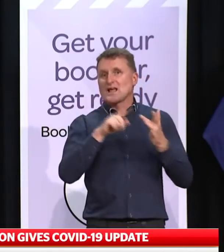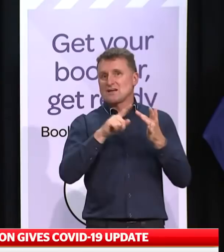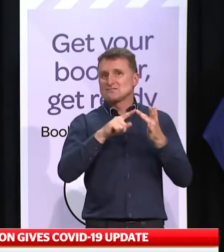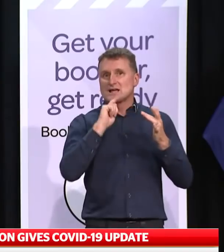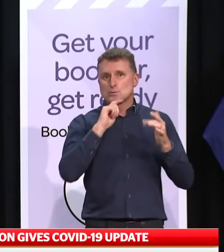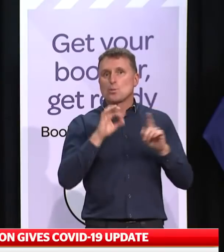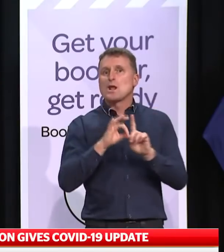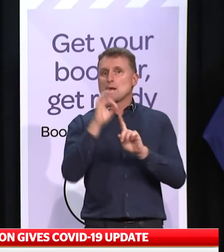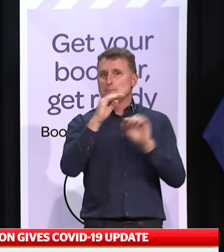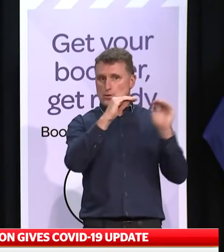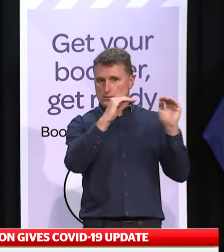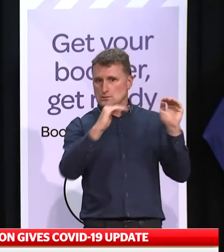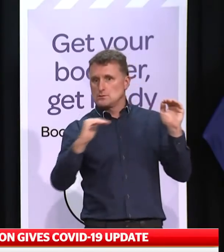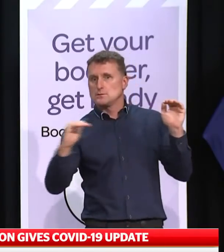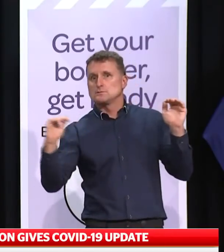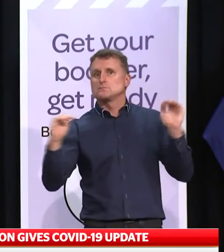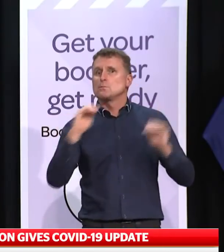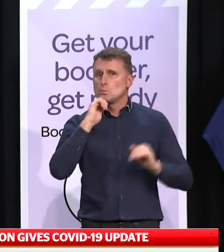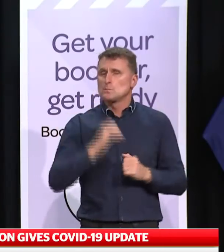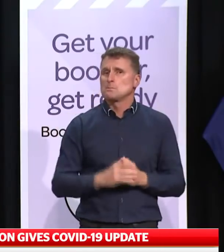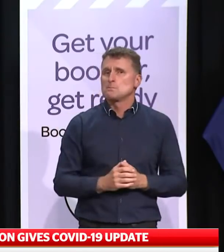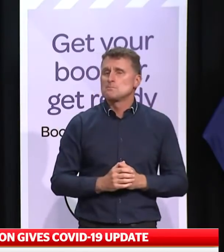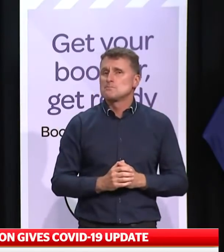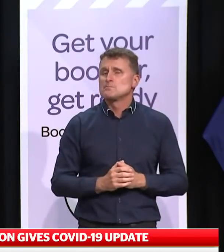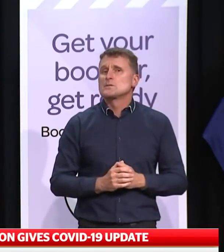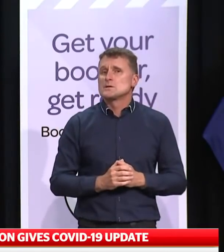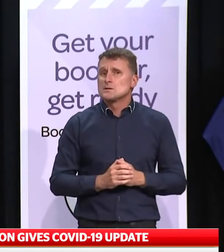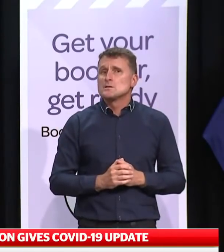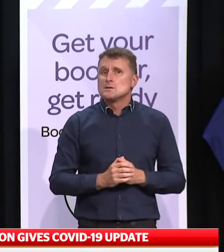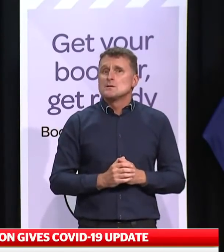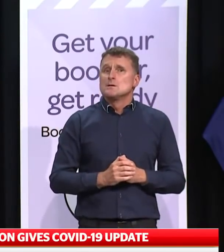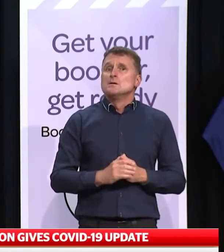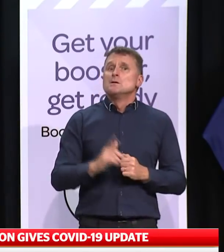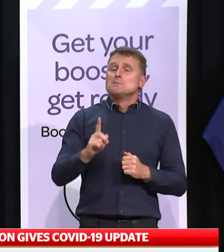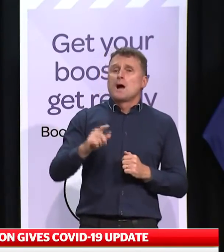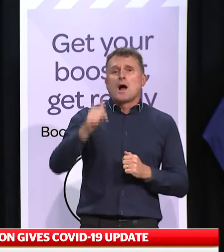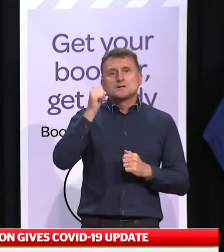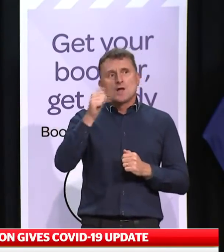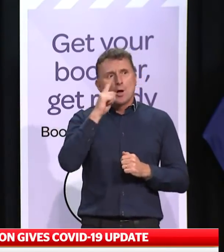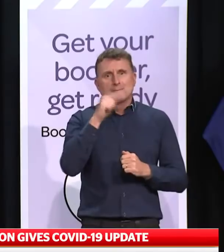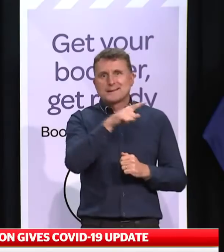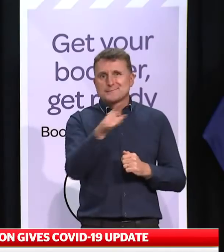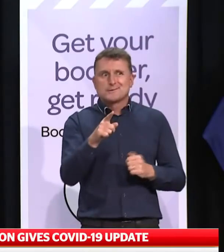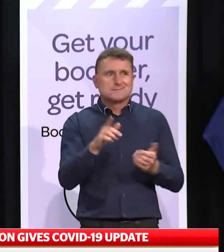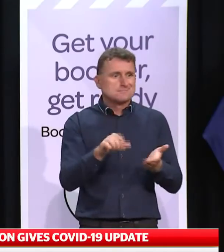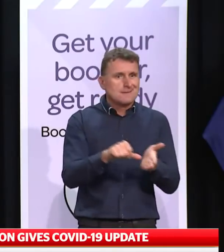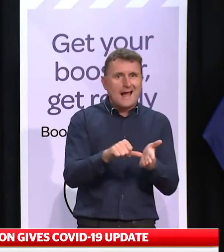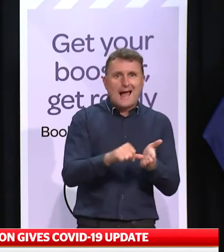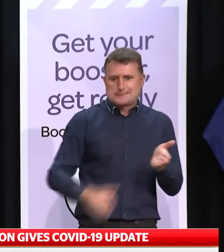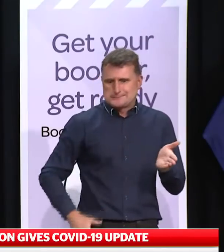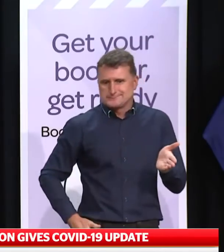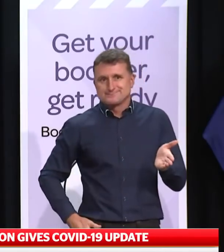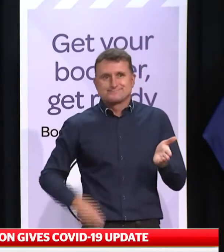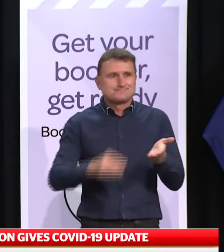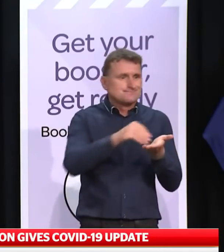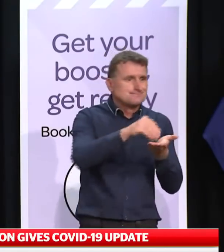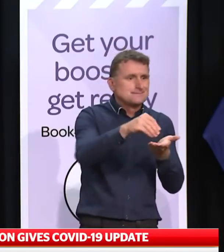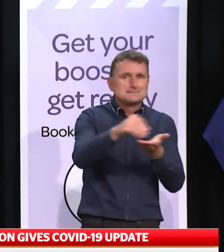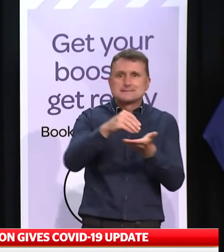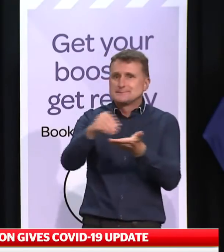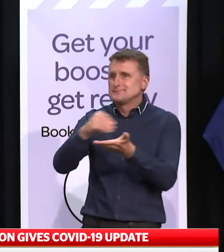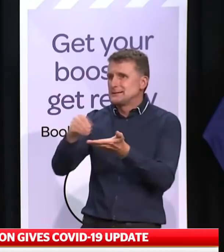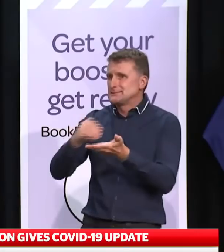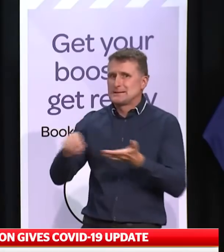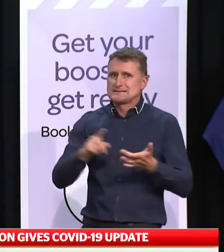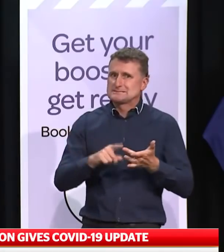I'm not diminishing the significance of people needing to deal with rising prices. That's why we continue to look out for the incomes of